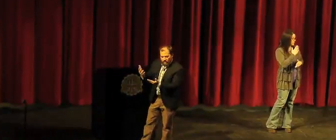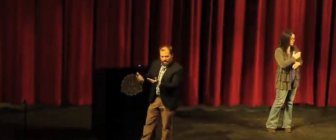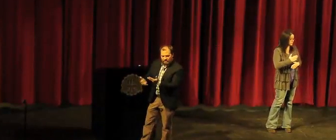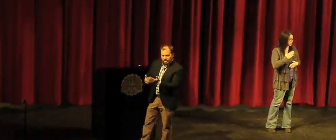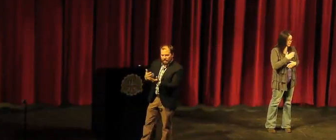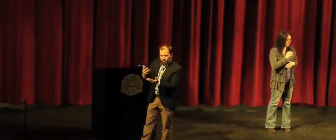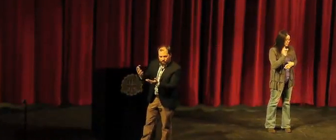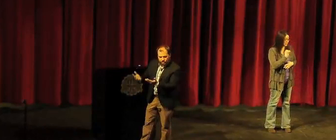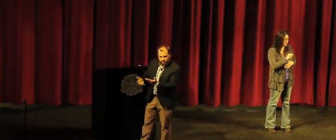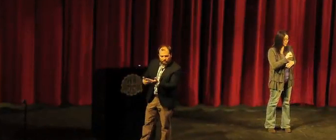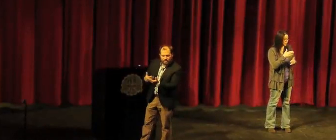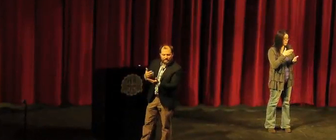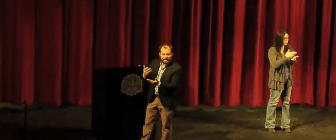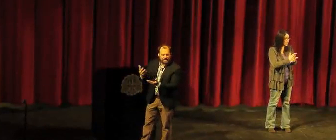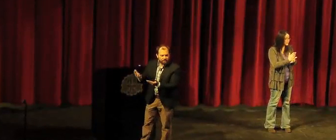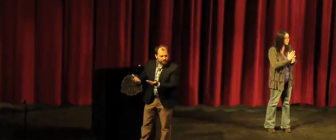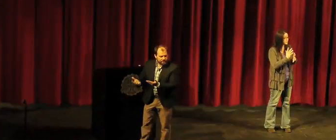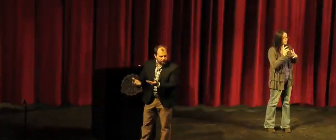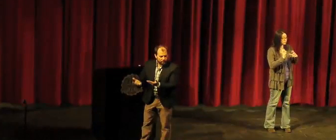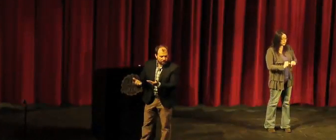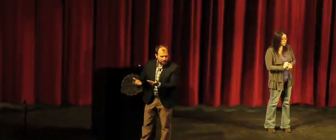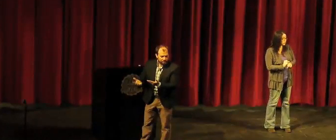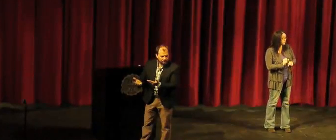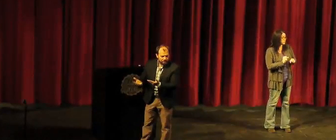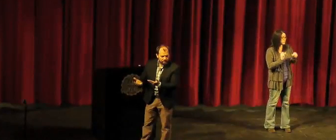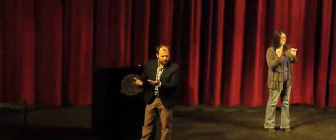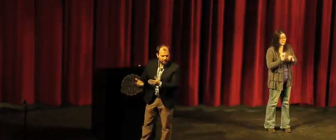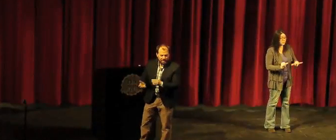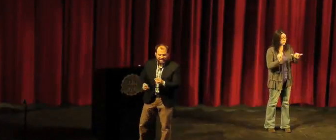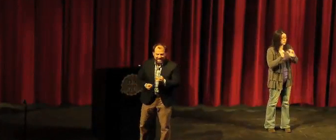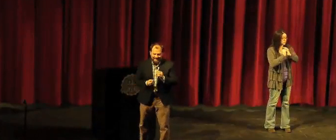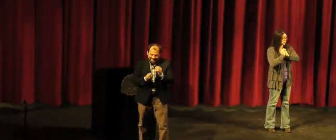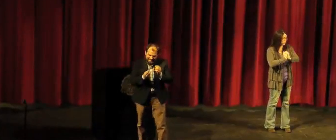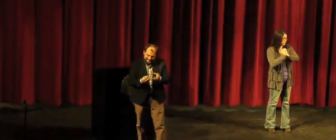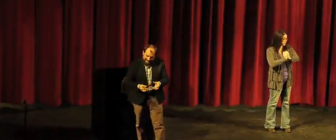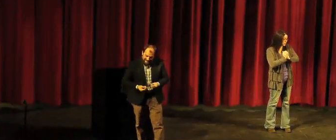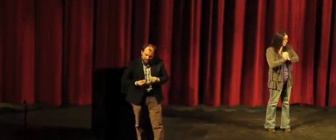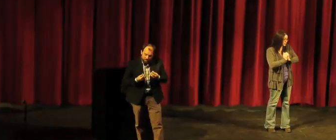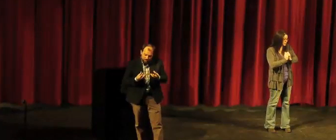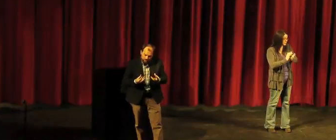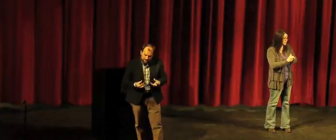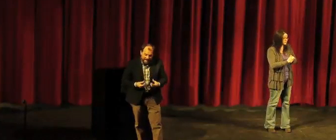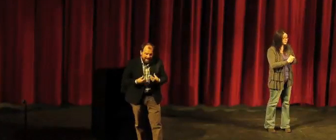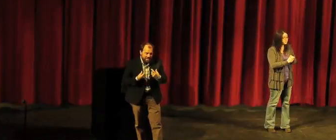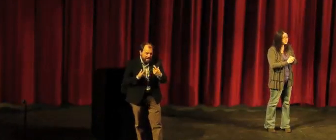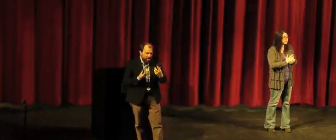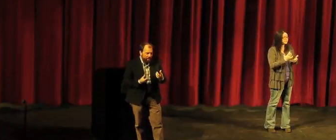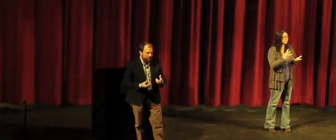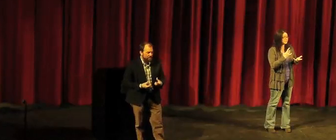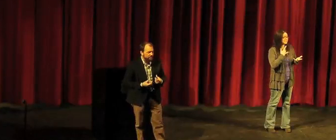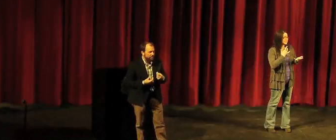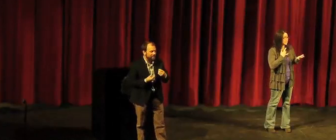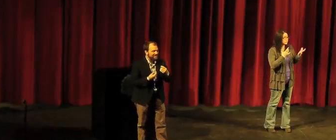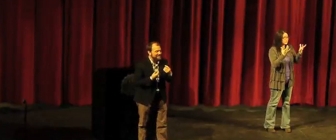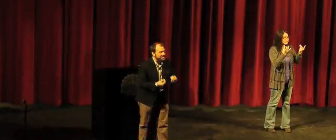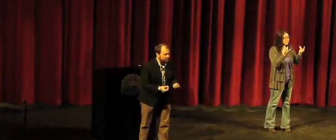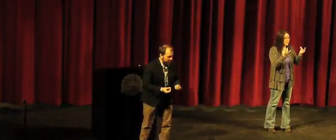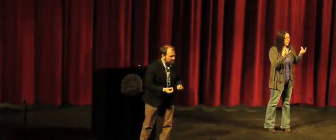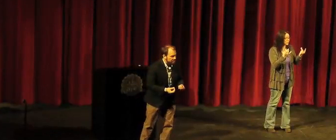the rites and rituals and liturgies of worship and the tangible, tactile,